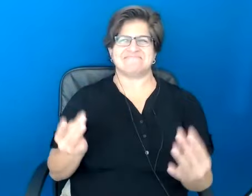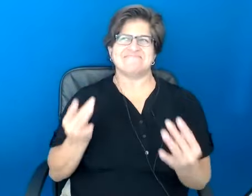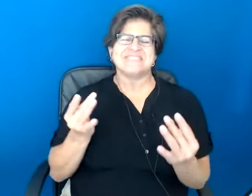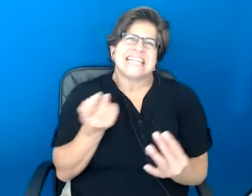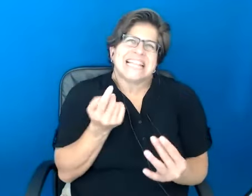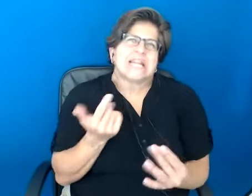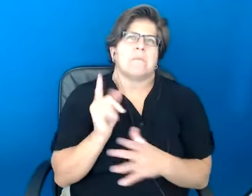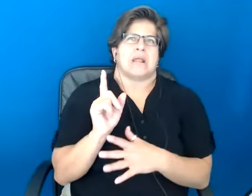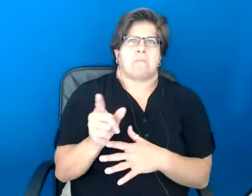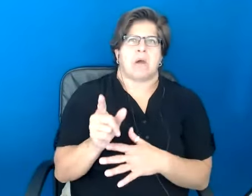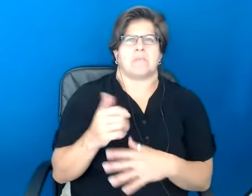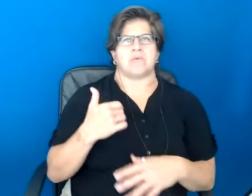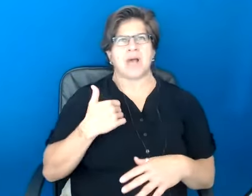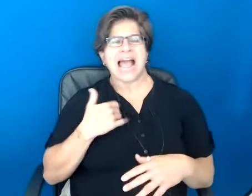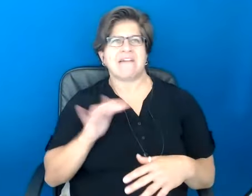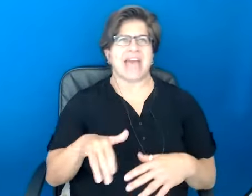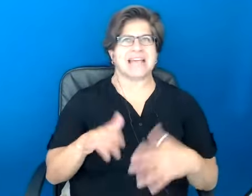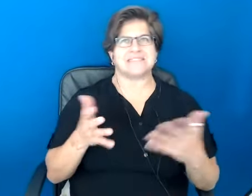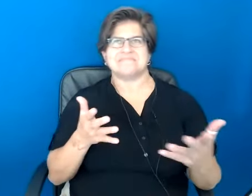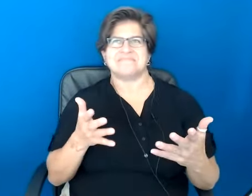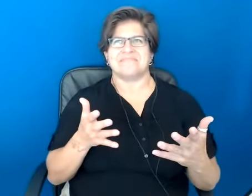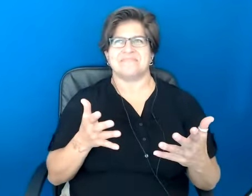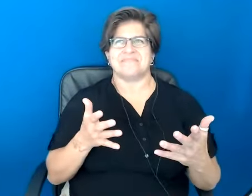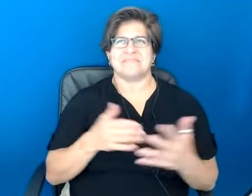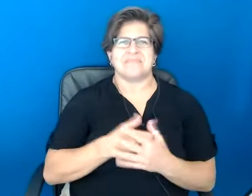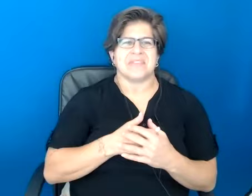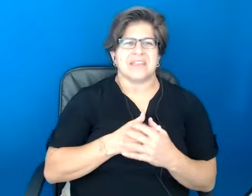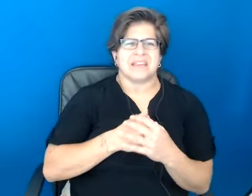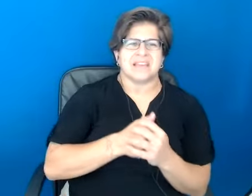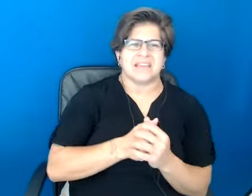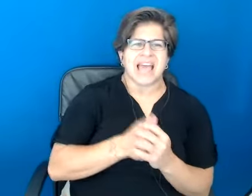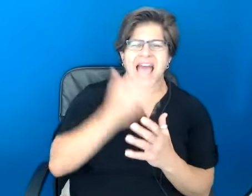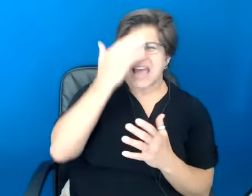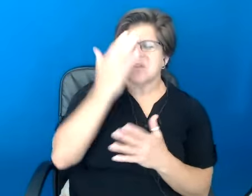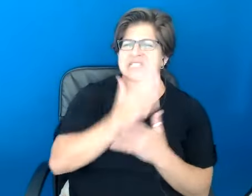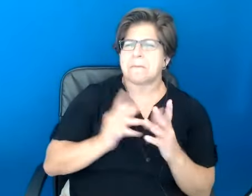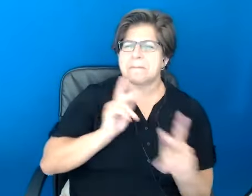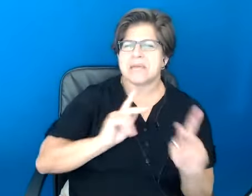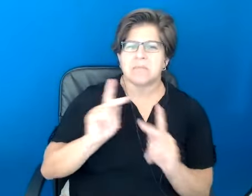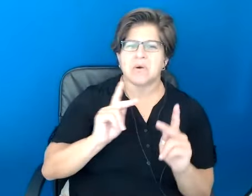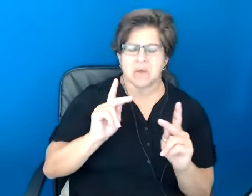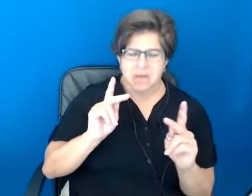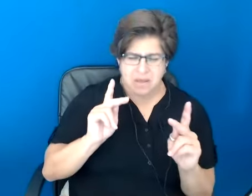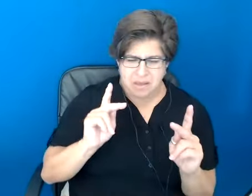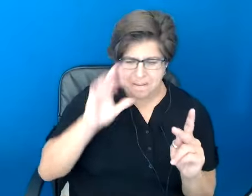with a tsunami. You're getting gentle waves. And I know that there is gentle waves and there is wee moments where I have